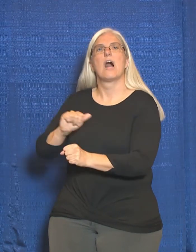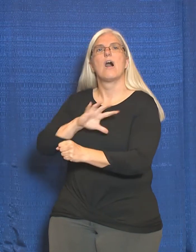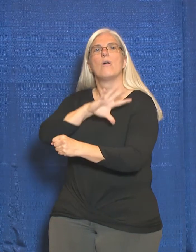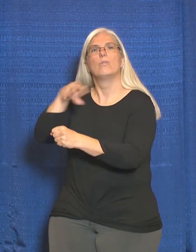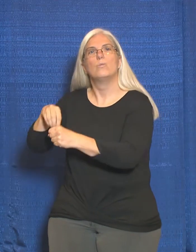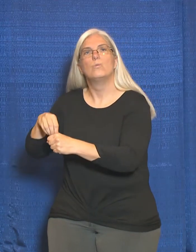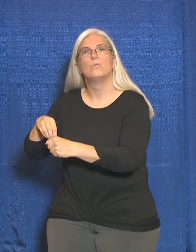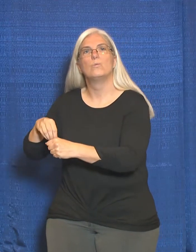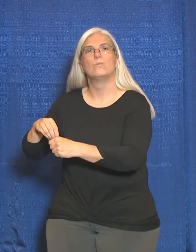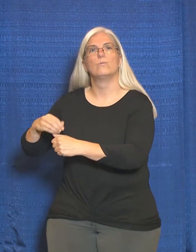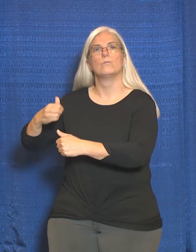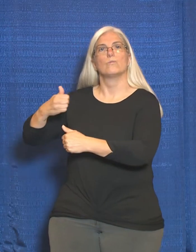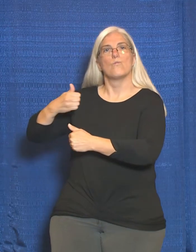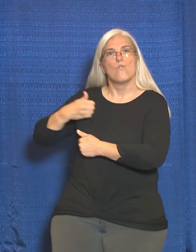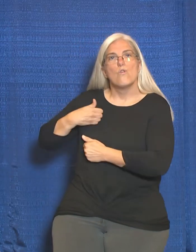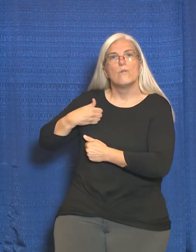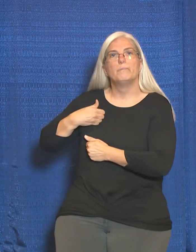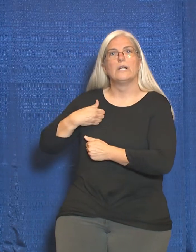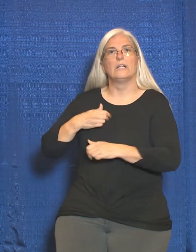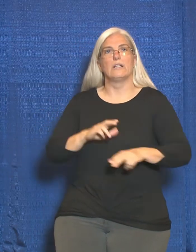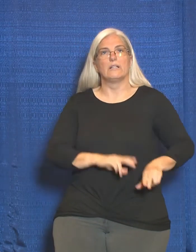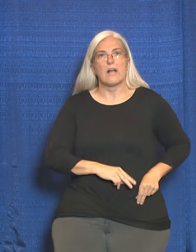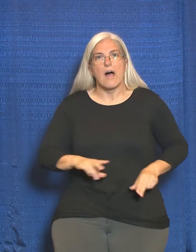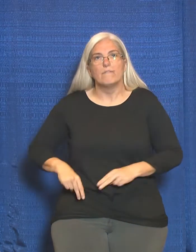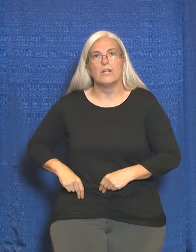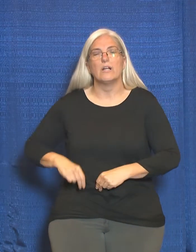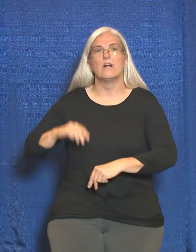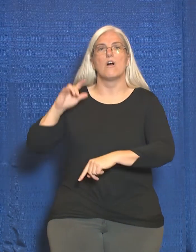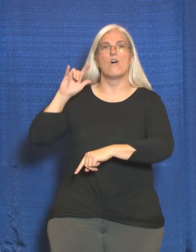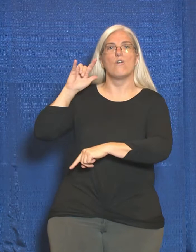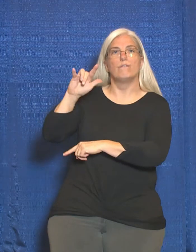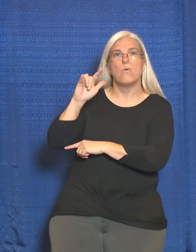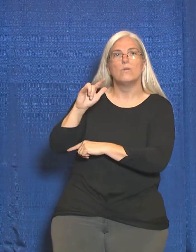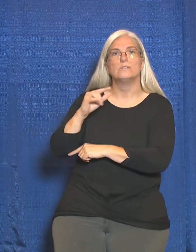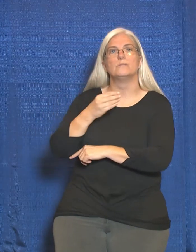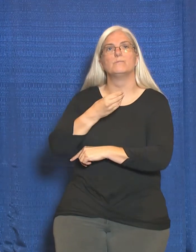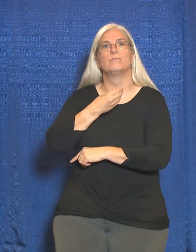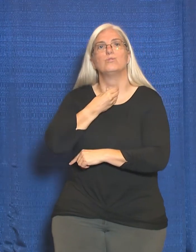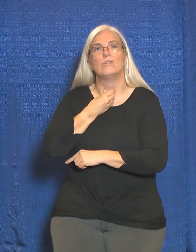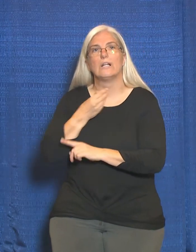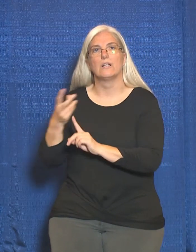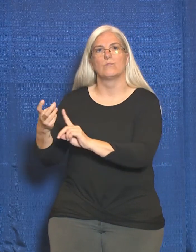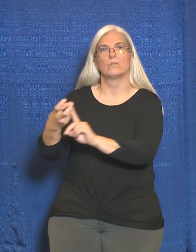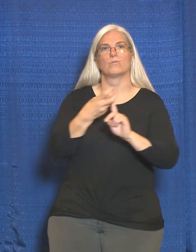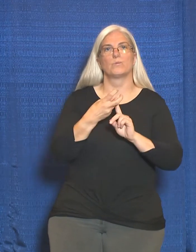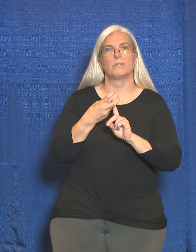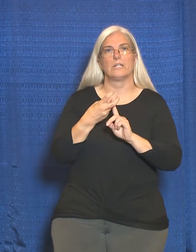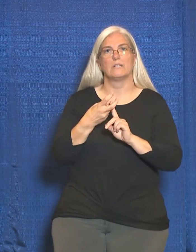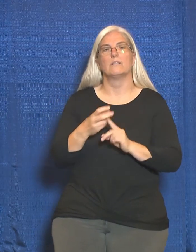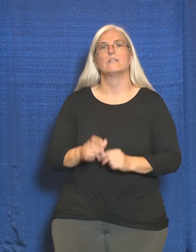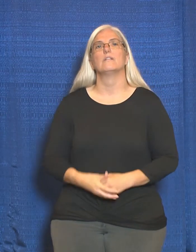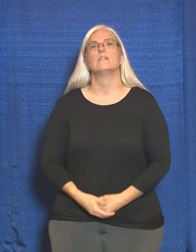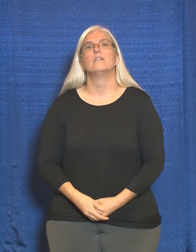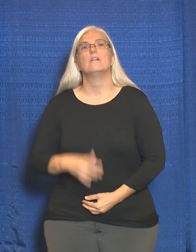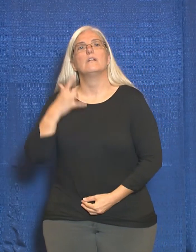California Department of Tax and Fee Administration, and the Franchise Tax Board district offices.